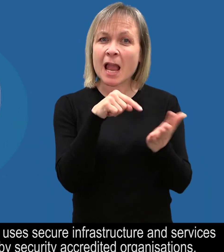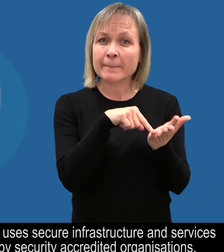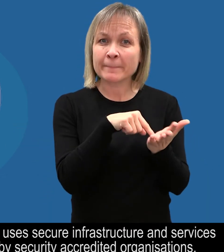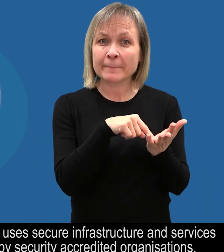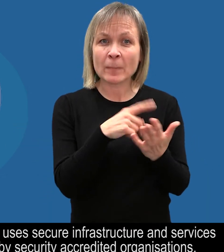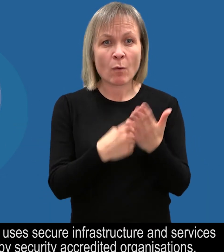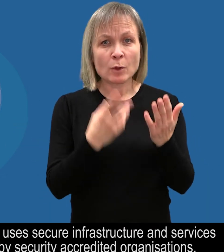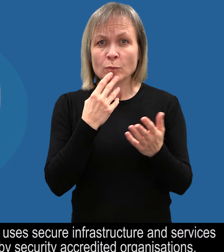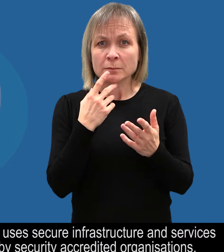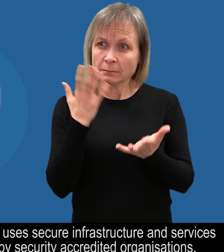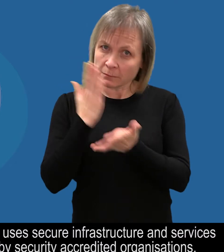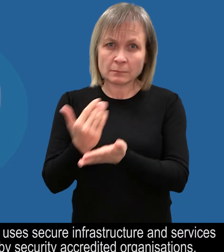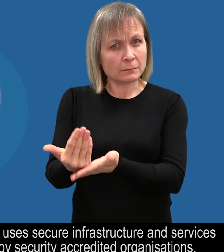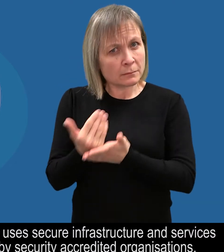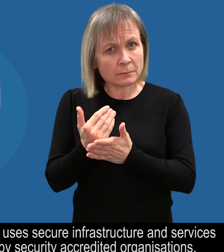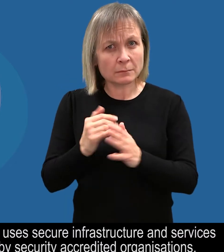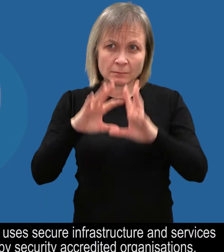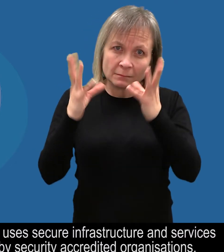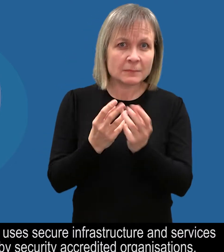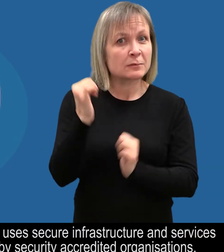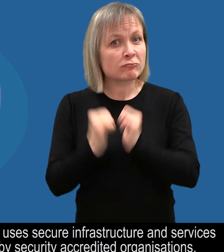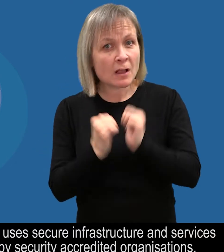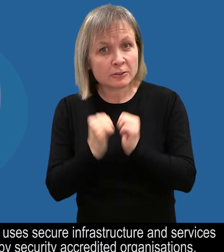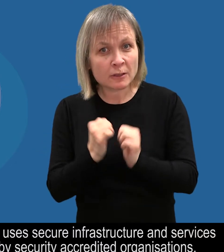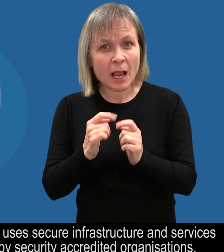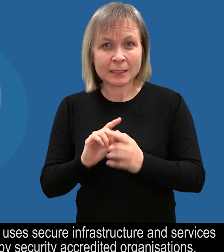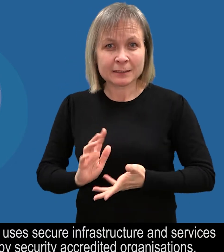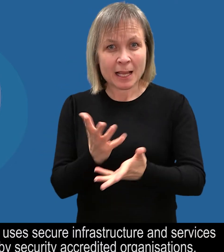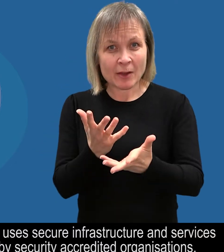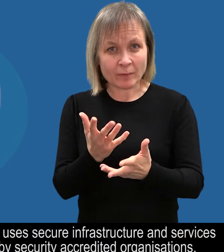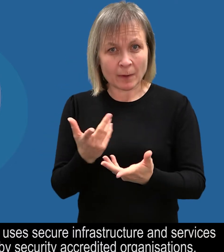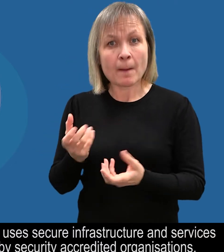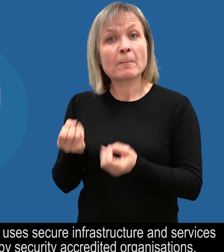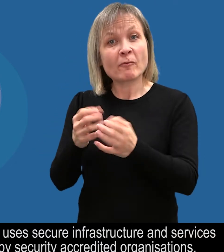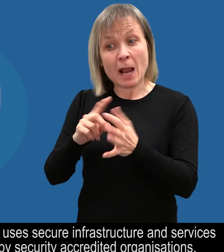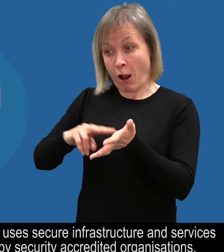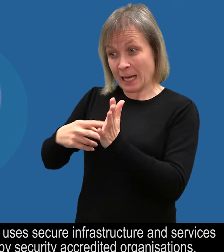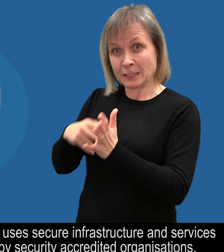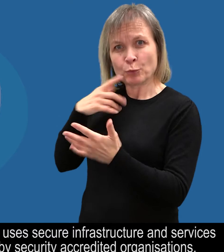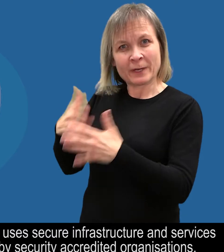The app only uses secure infrastructure and services provided by security-accredited organisations.